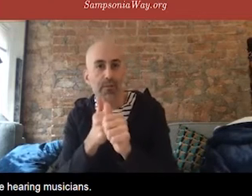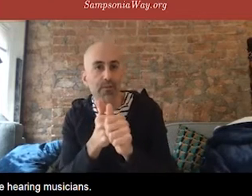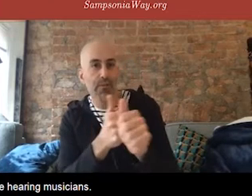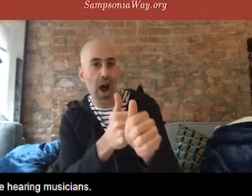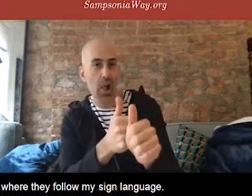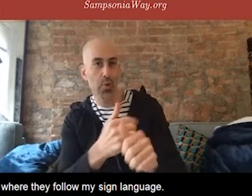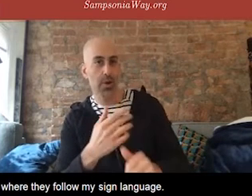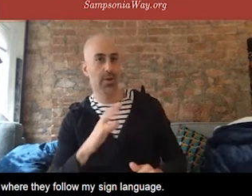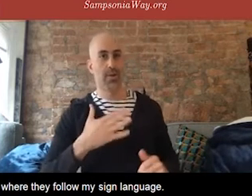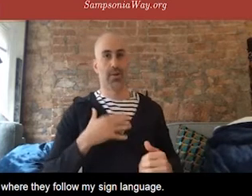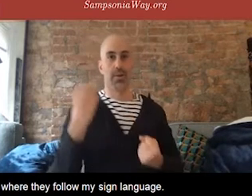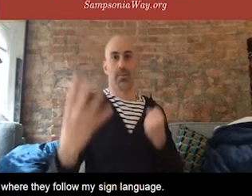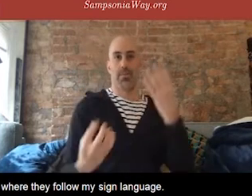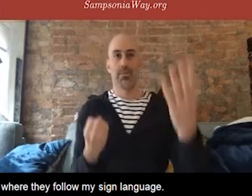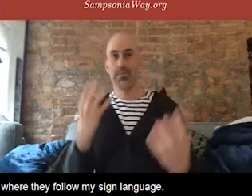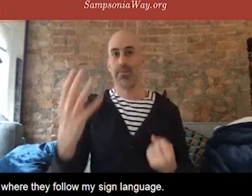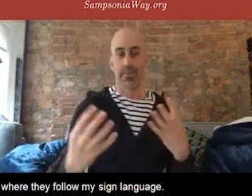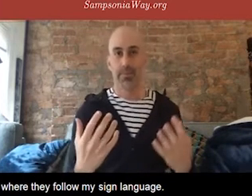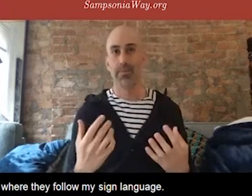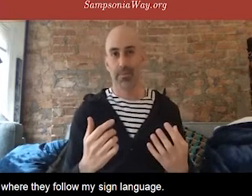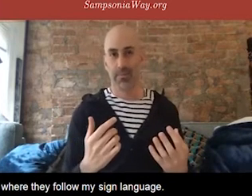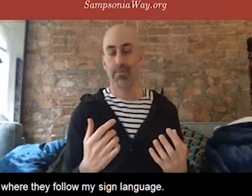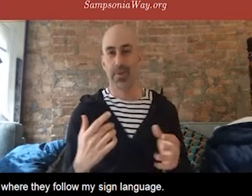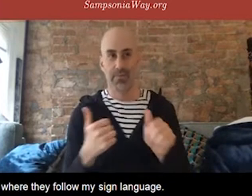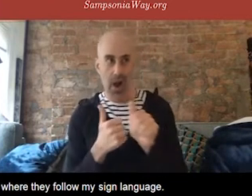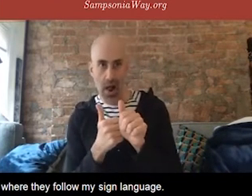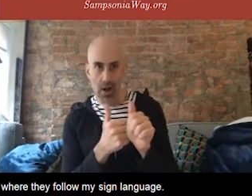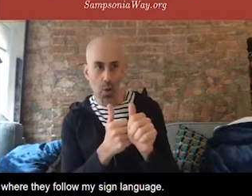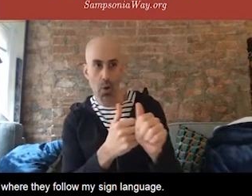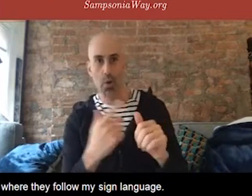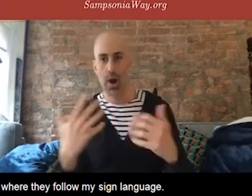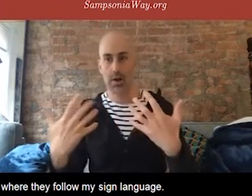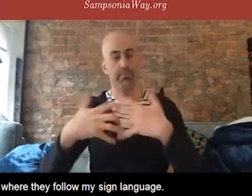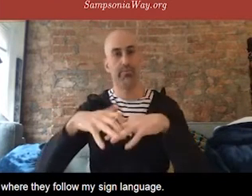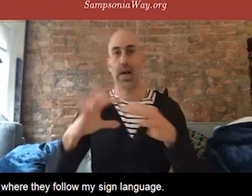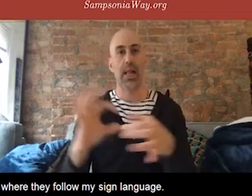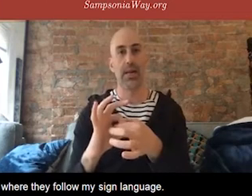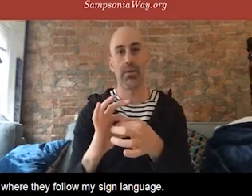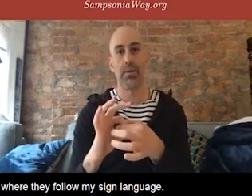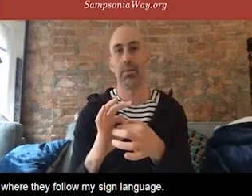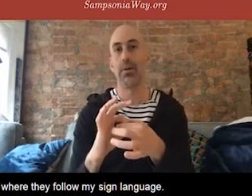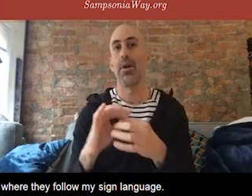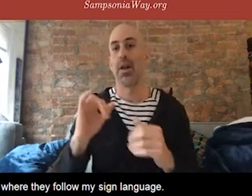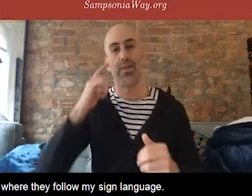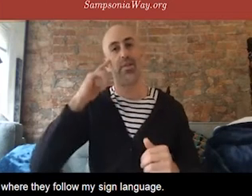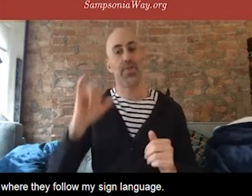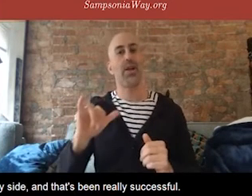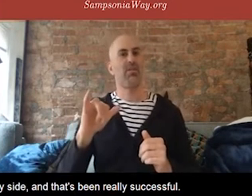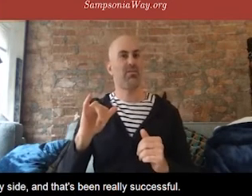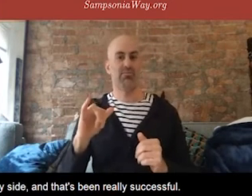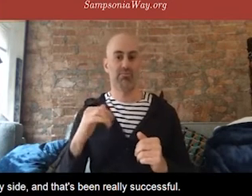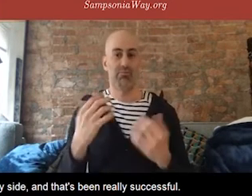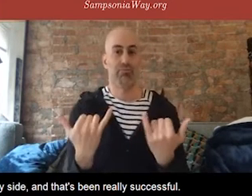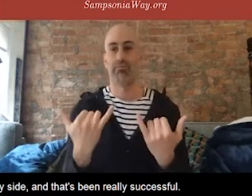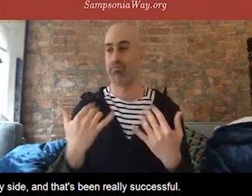hearing musicians. So in a medium where they follow my poetry, where they follow my sign language,